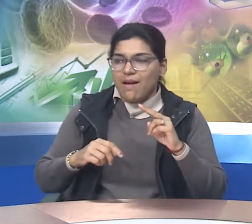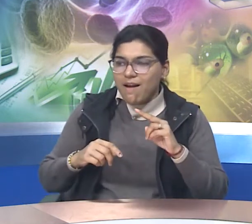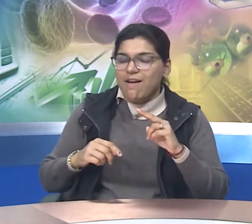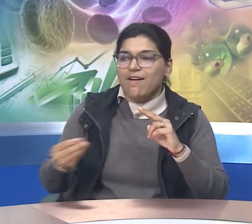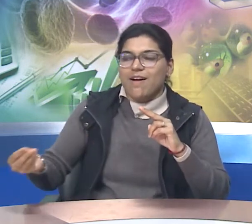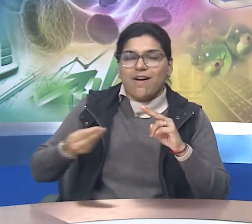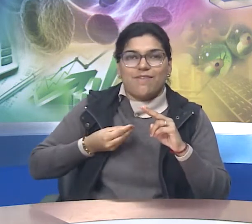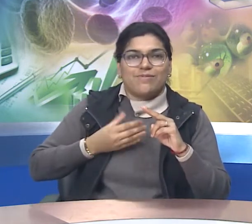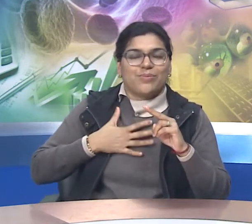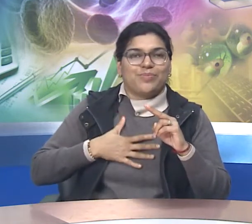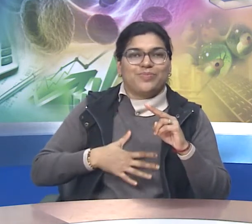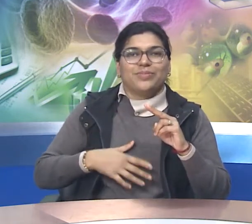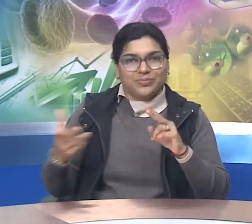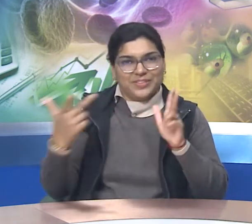money somehow.